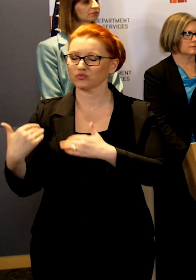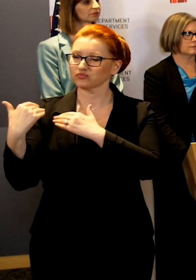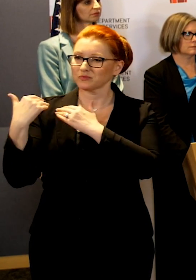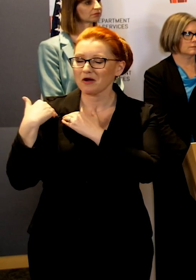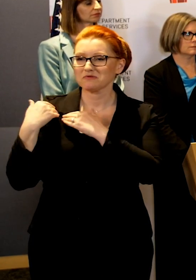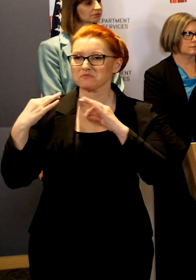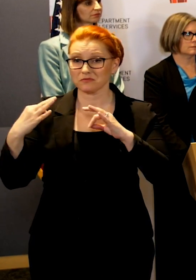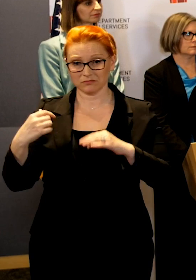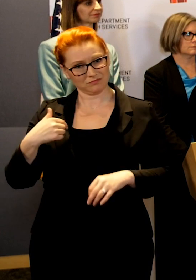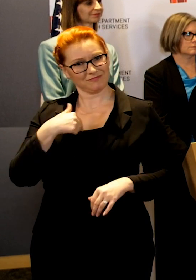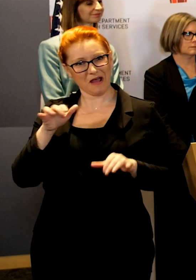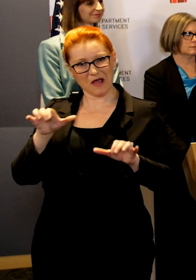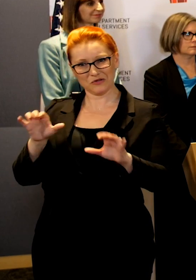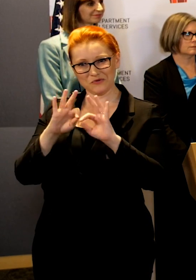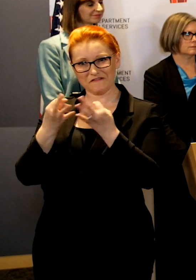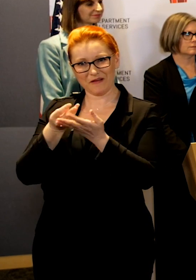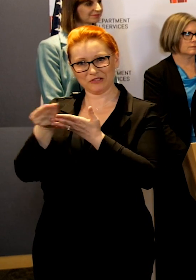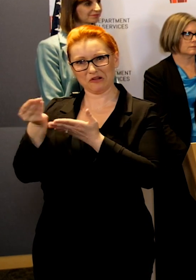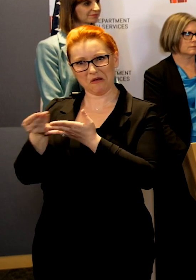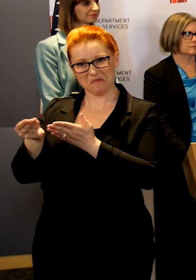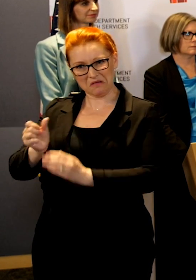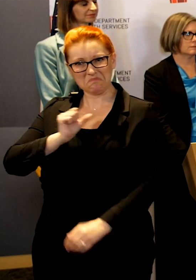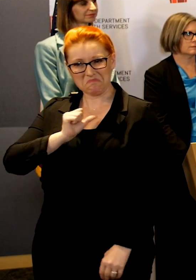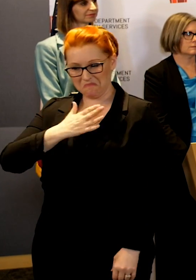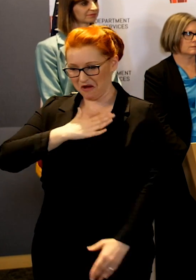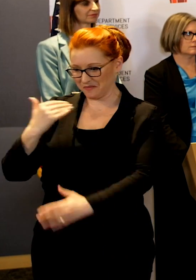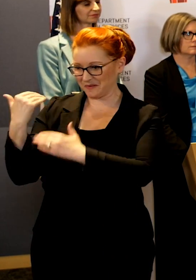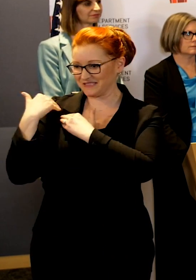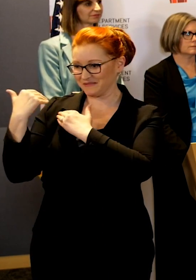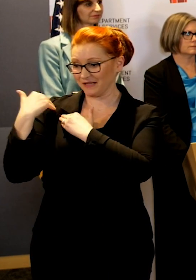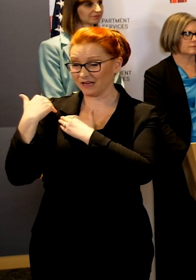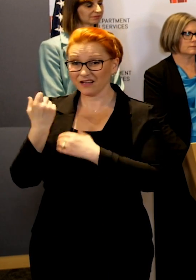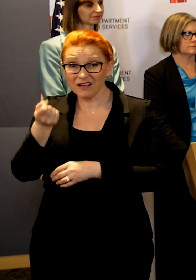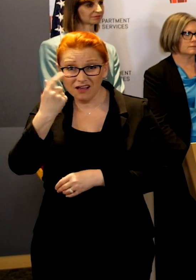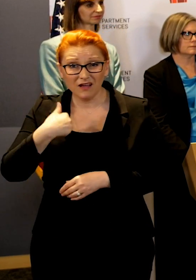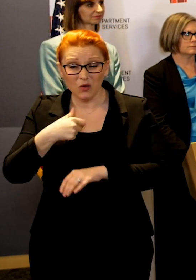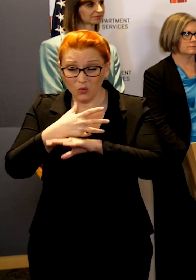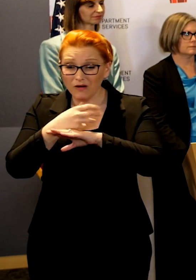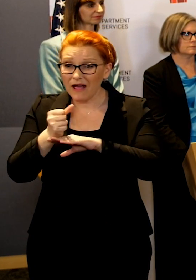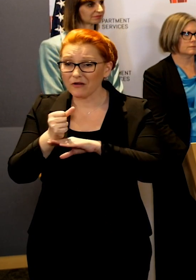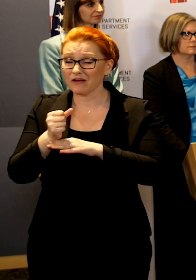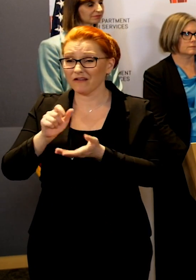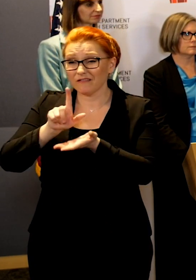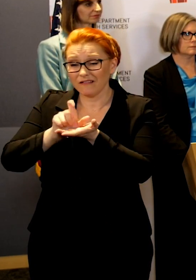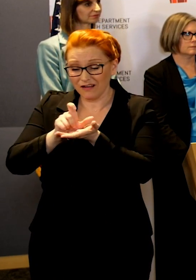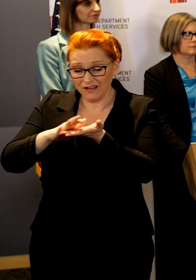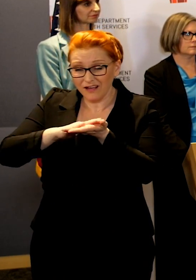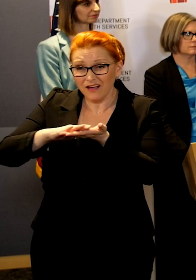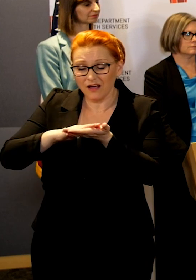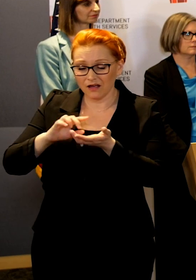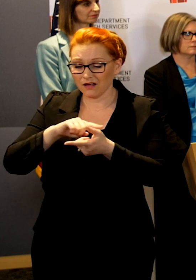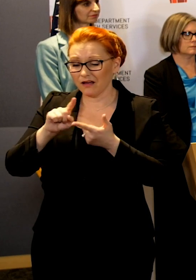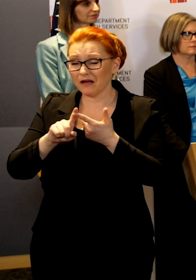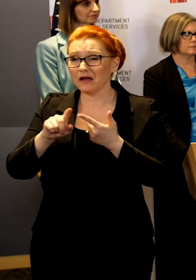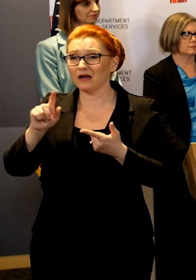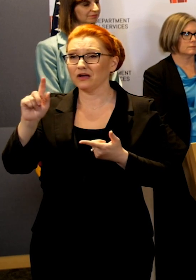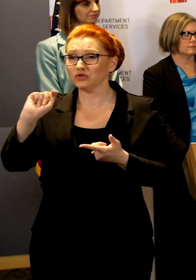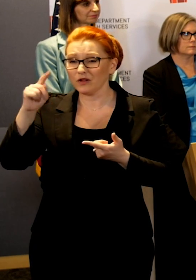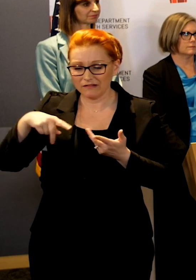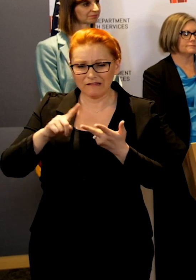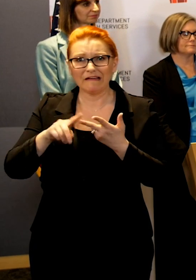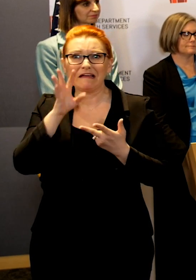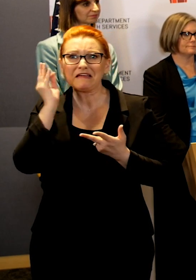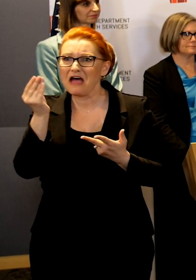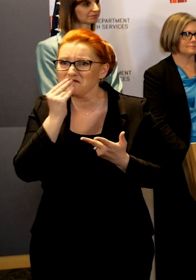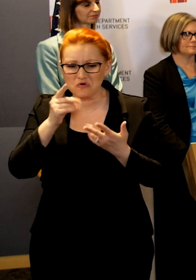I do all the family shopping. Not only are we out of sanitizer and toilet paper, but cat food and everything